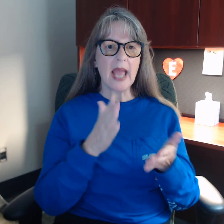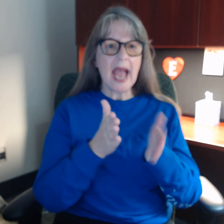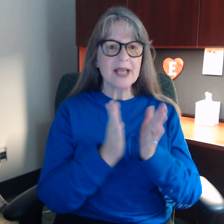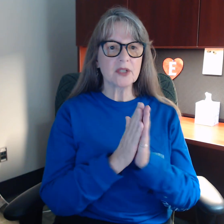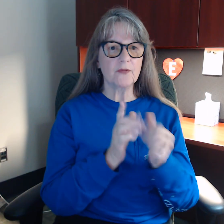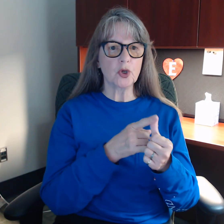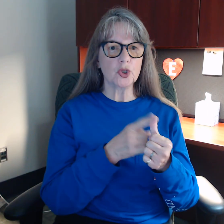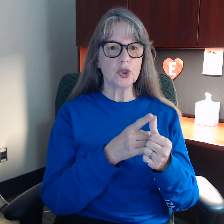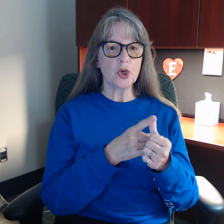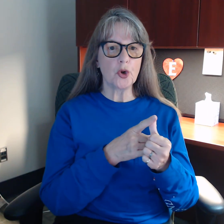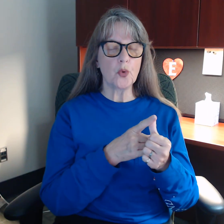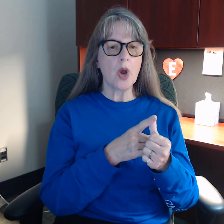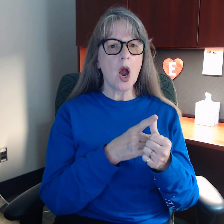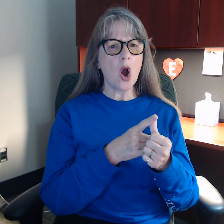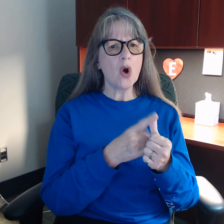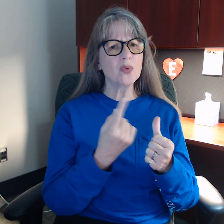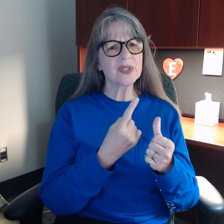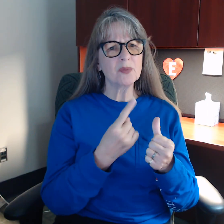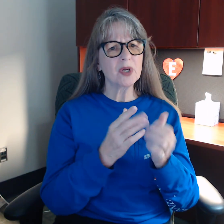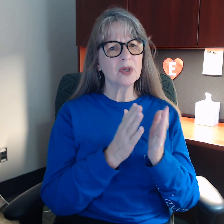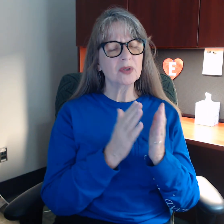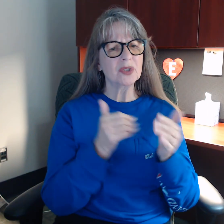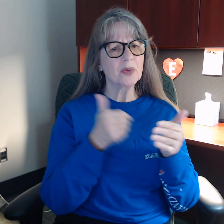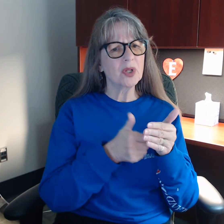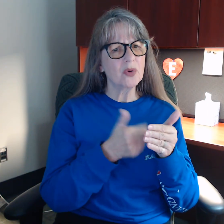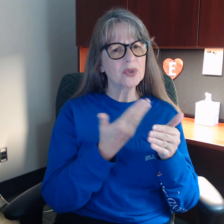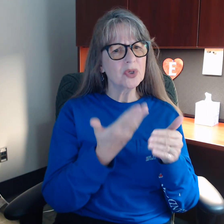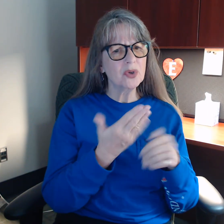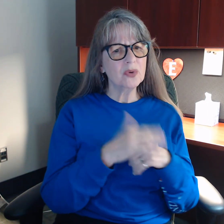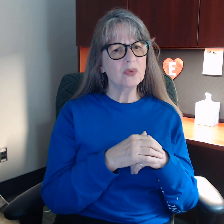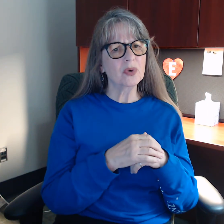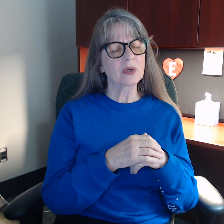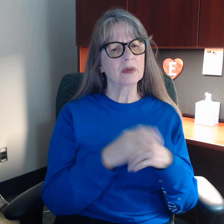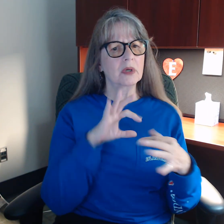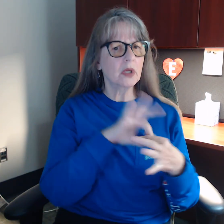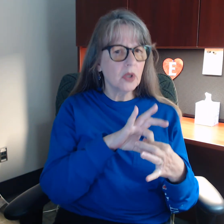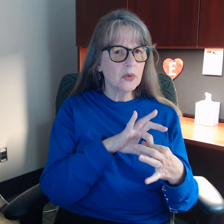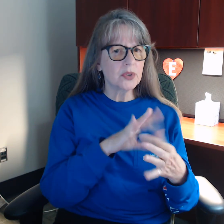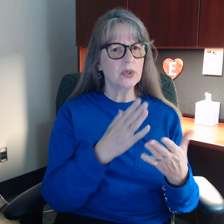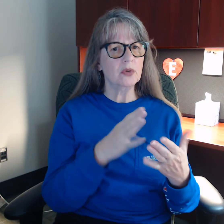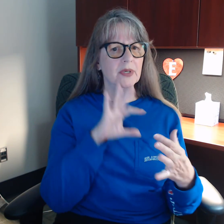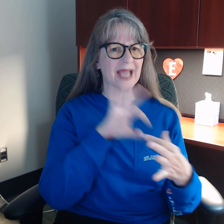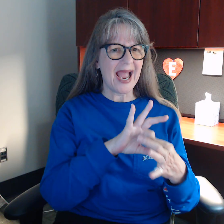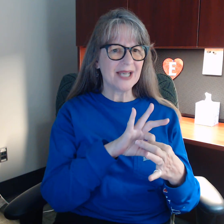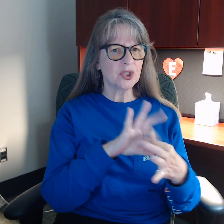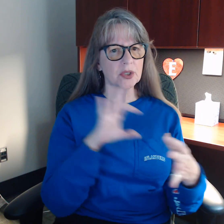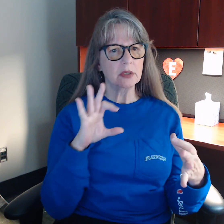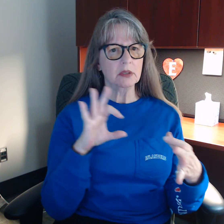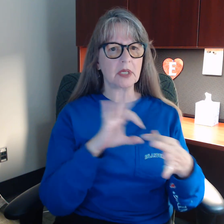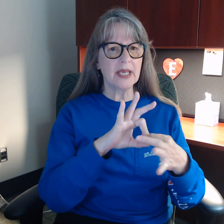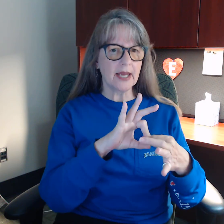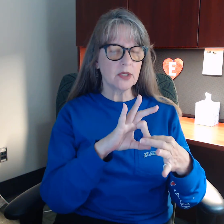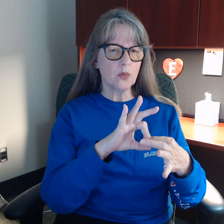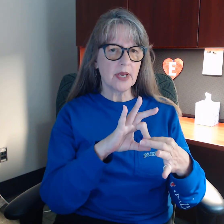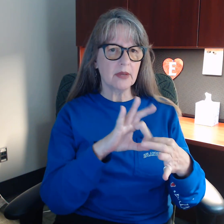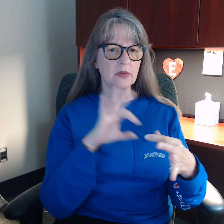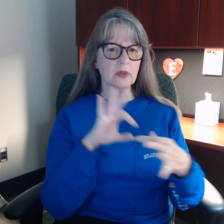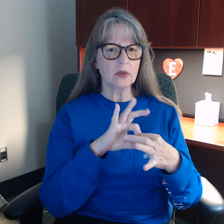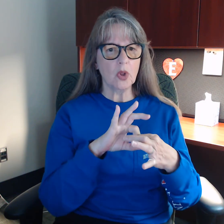ask first, oh, someone close to you, or close to you, attached, connected with,